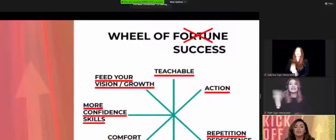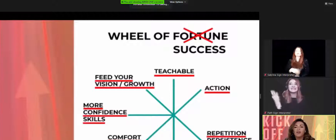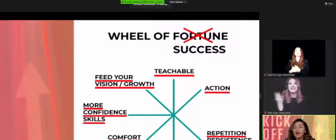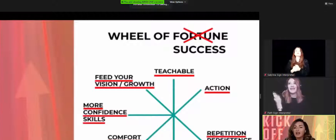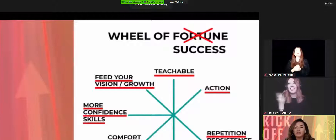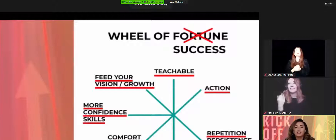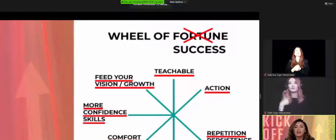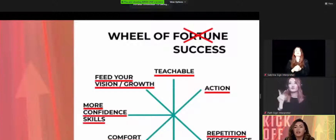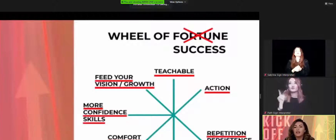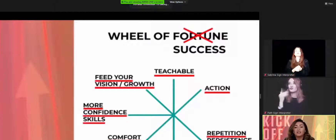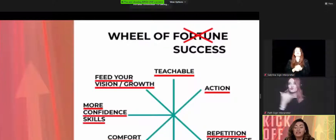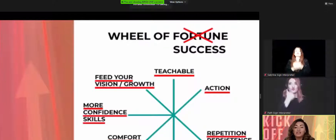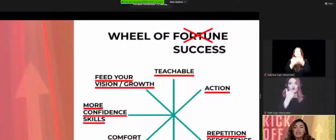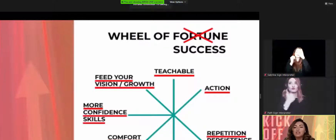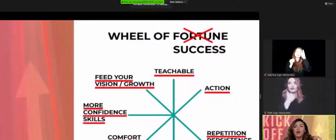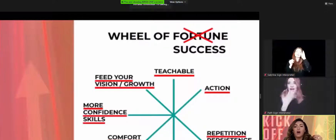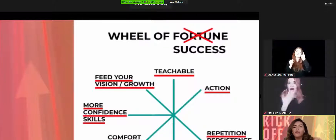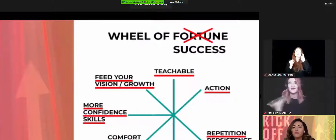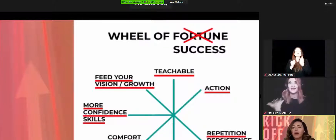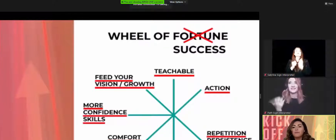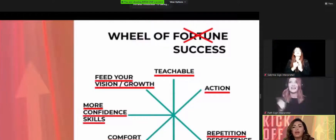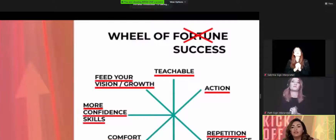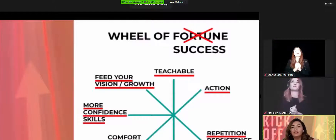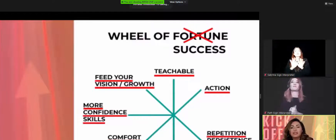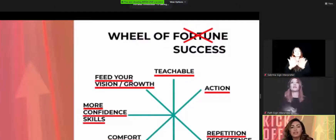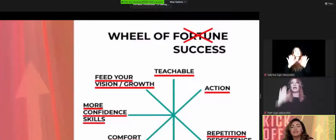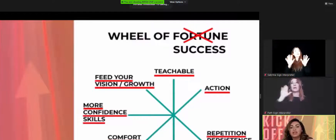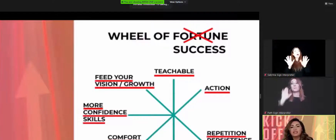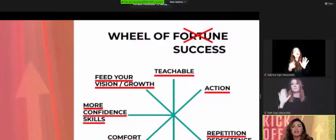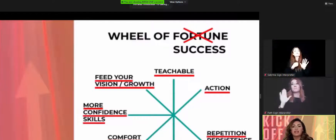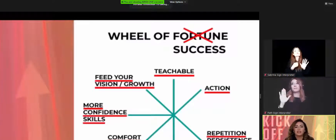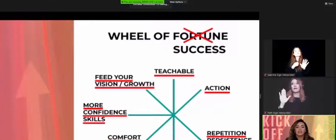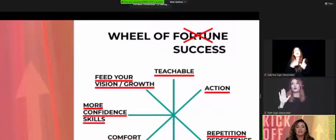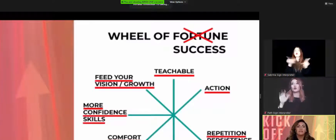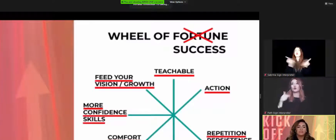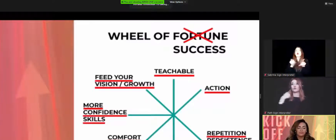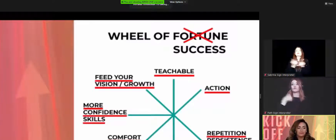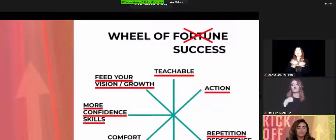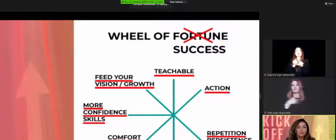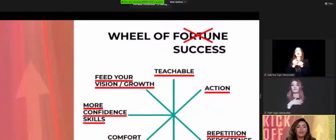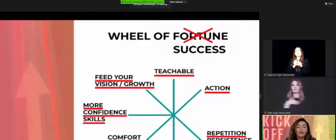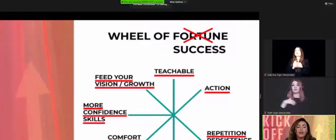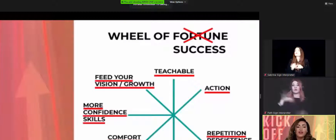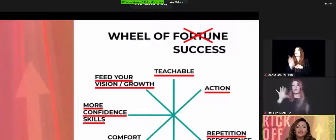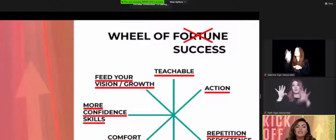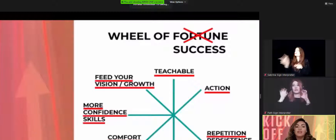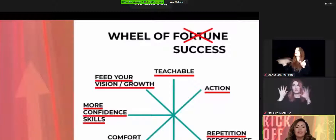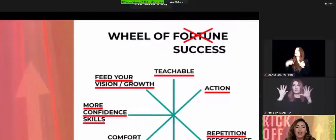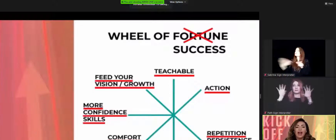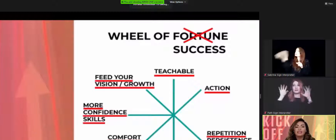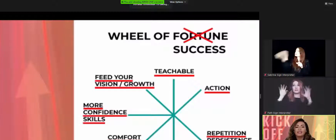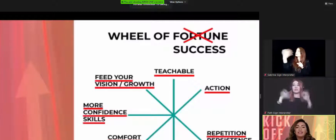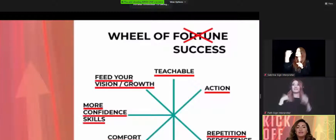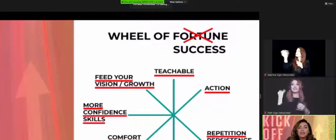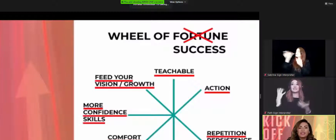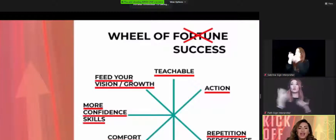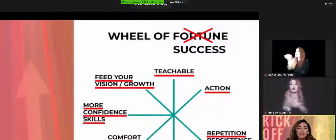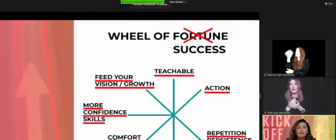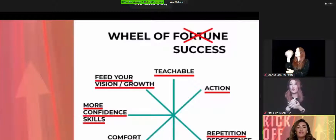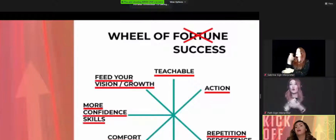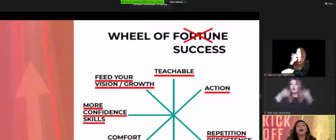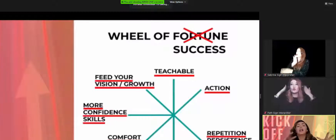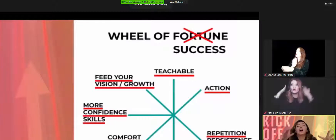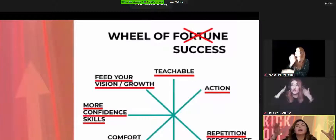the advice, the skills of my mentor since I started. Firstly, I set